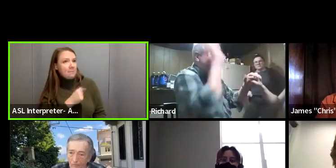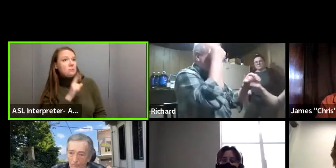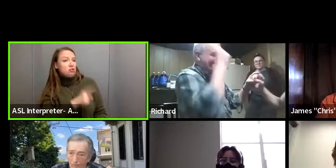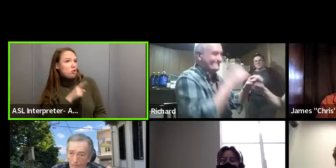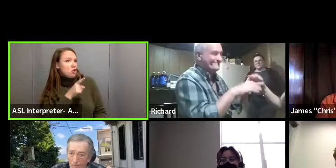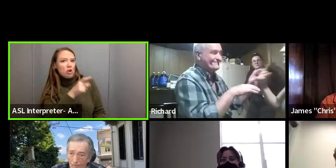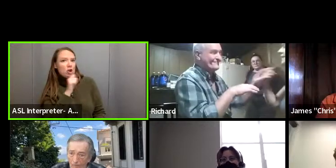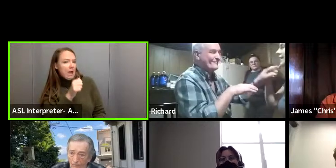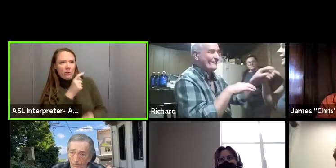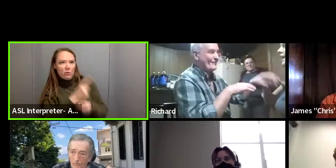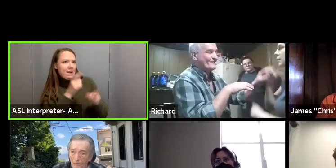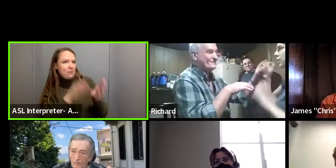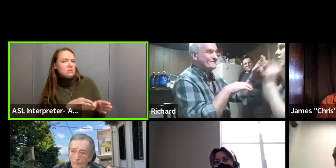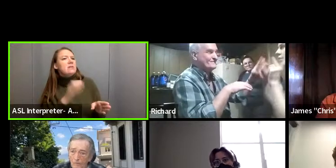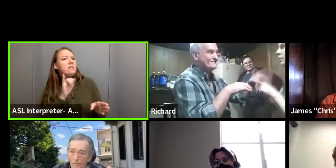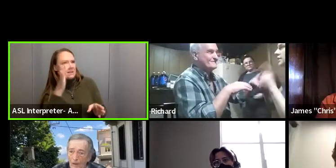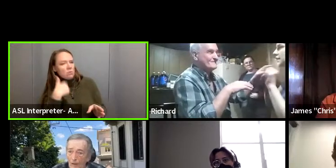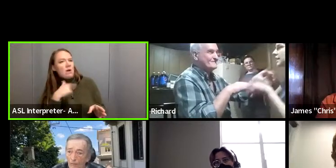Domi.